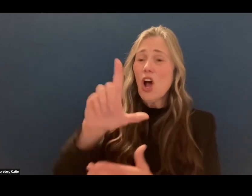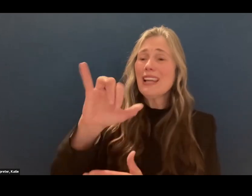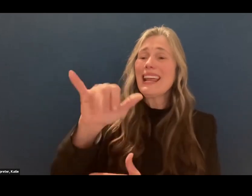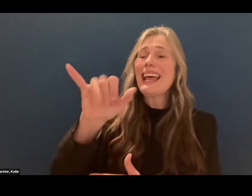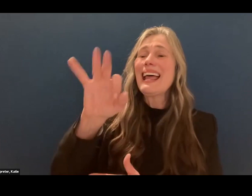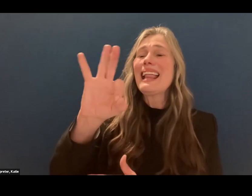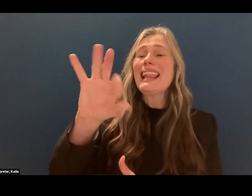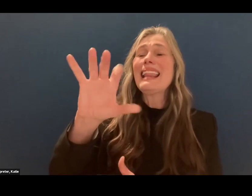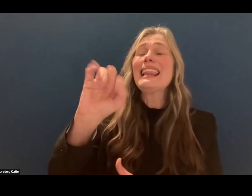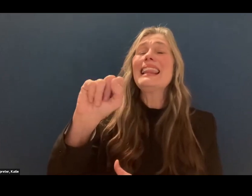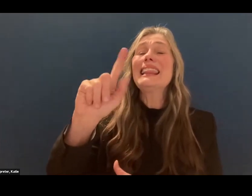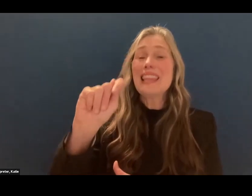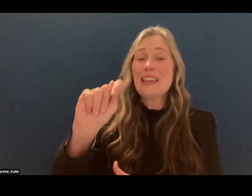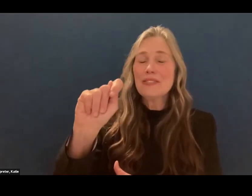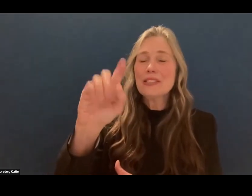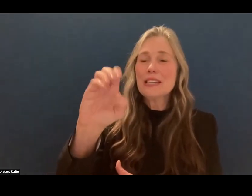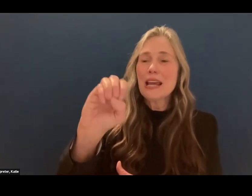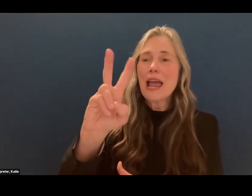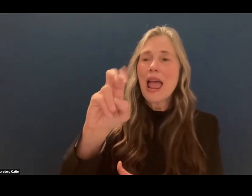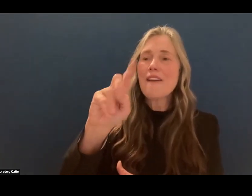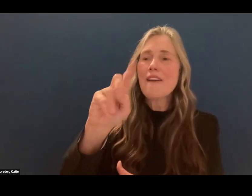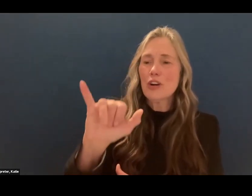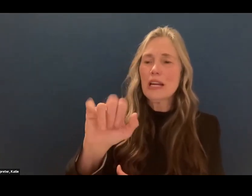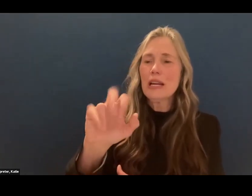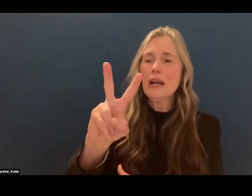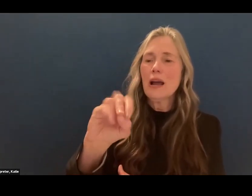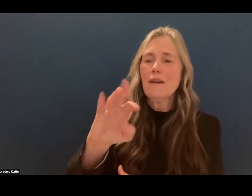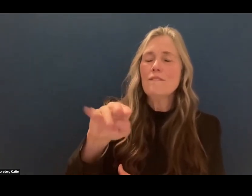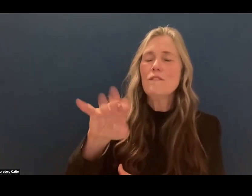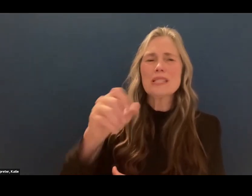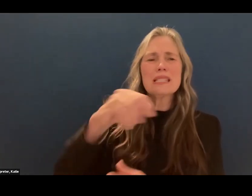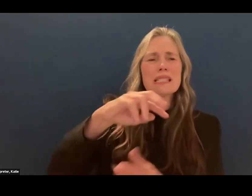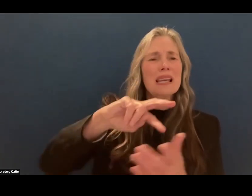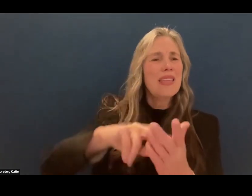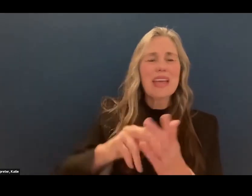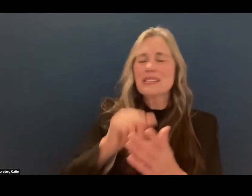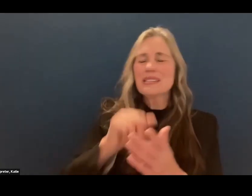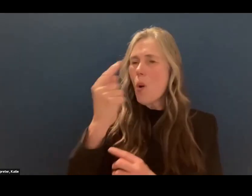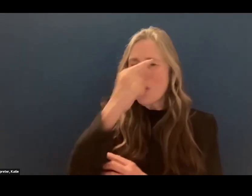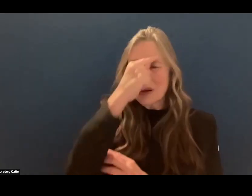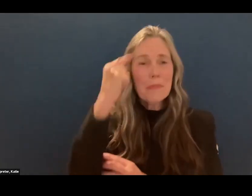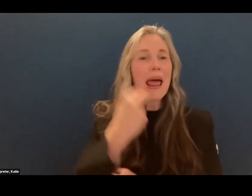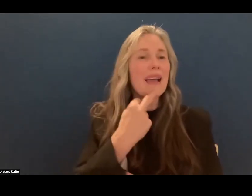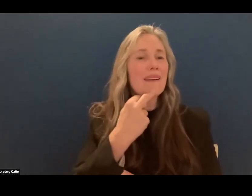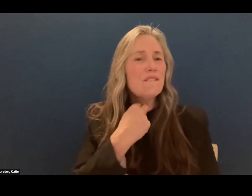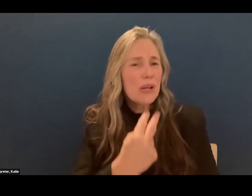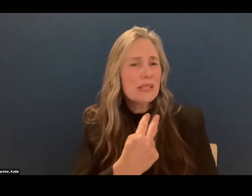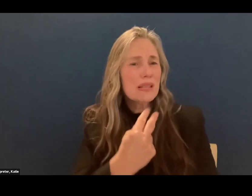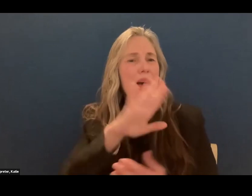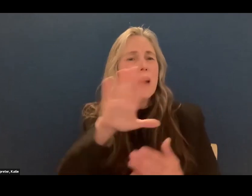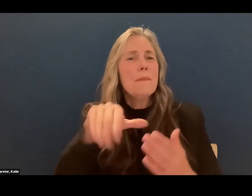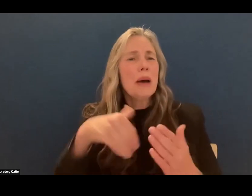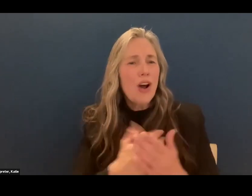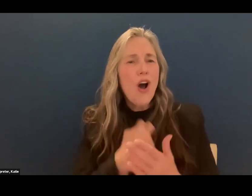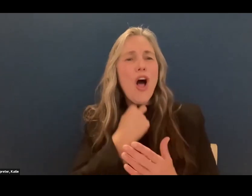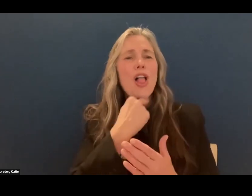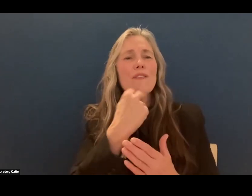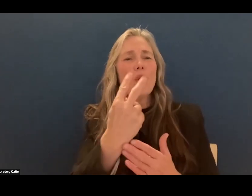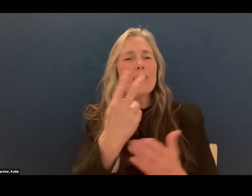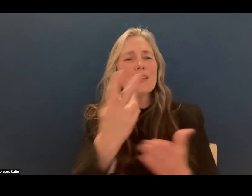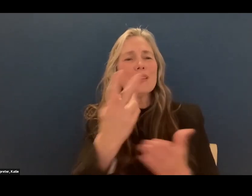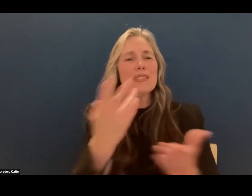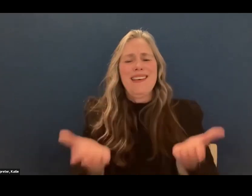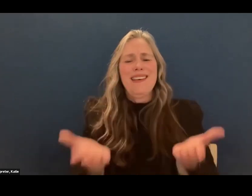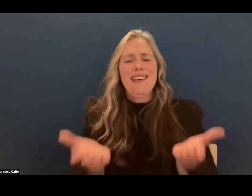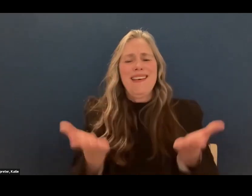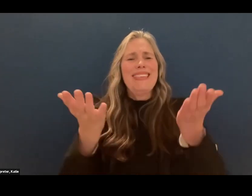about Lift Every Voice. So it can translate across, genres, not necessarily just in about Black History Month, but it translates in terms of